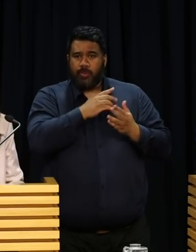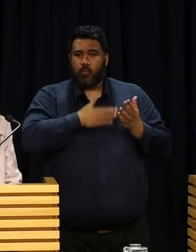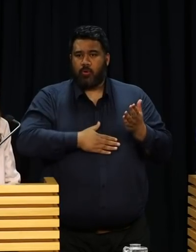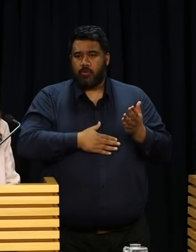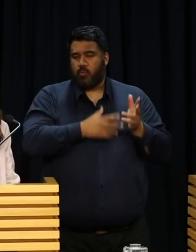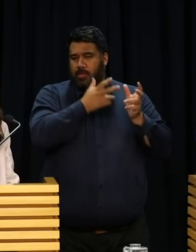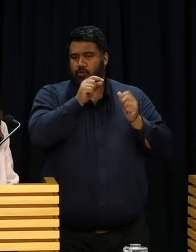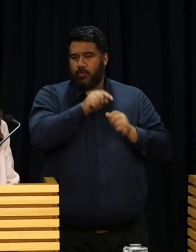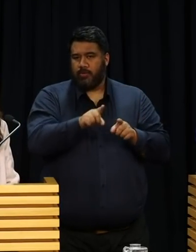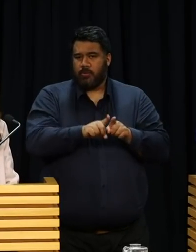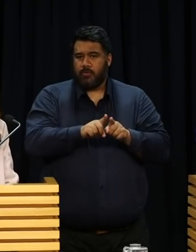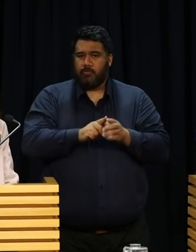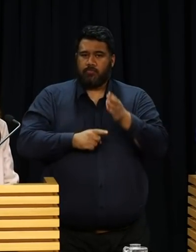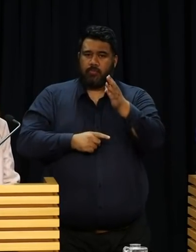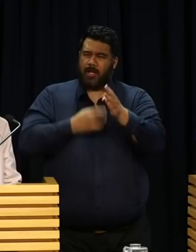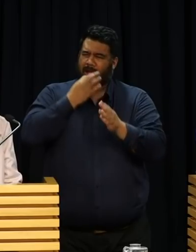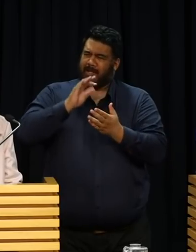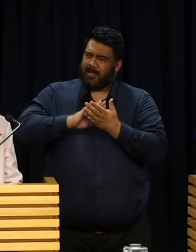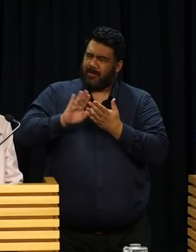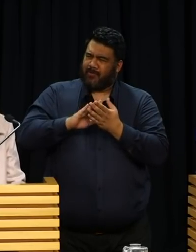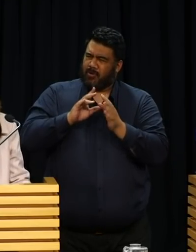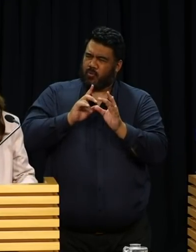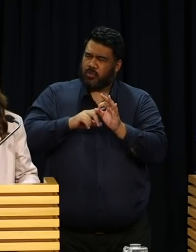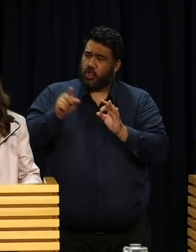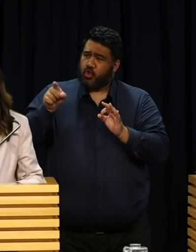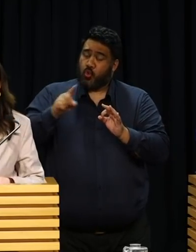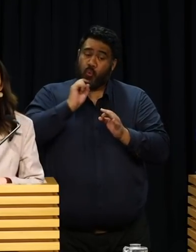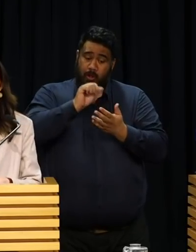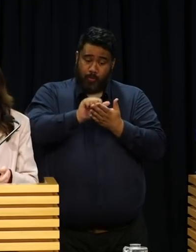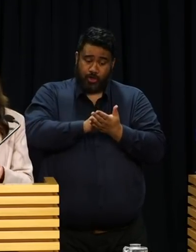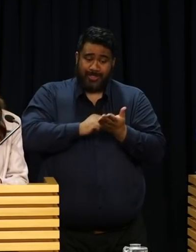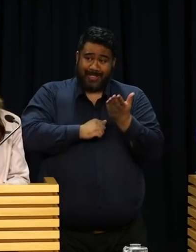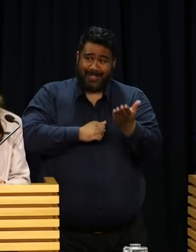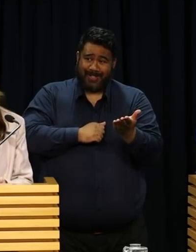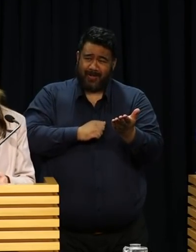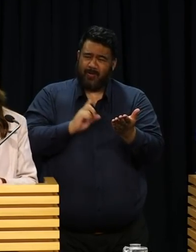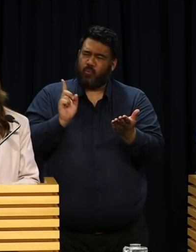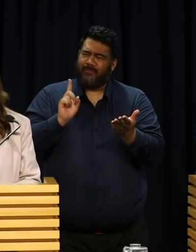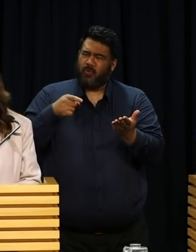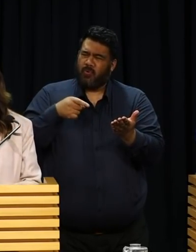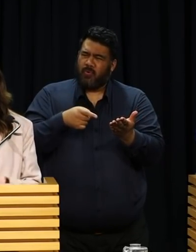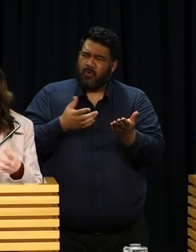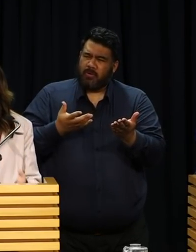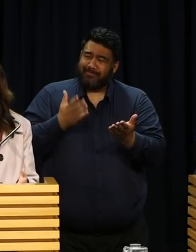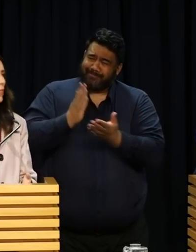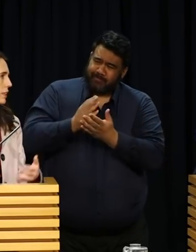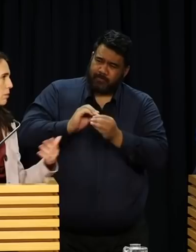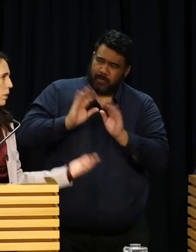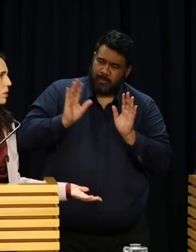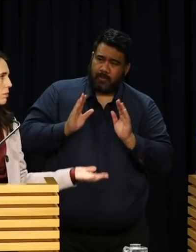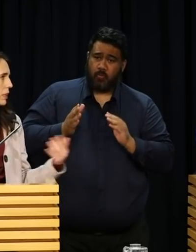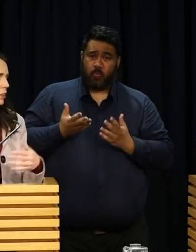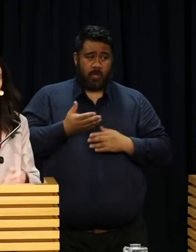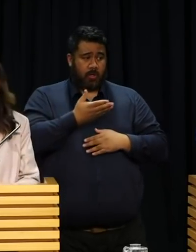get some clarity about exactly what you will be apologising for? You all already have heard in the comments